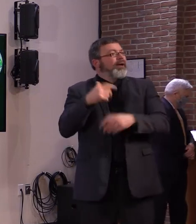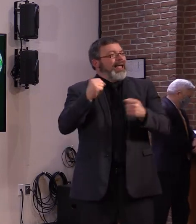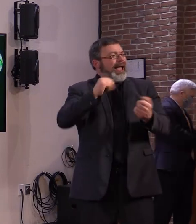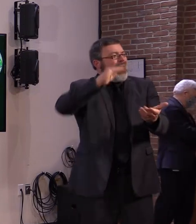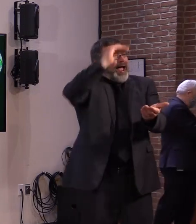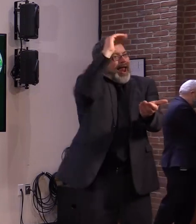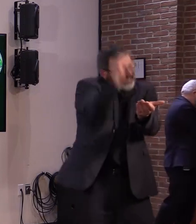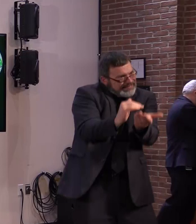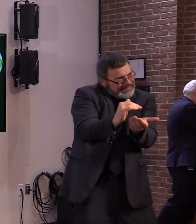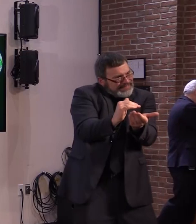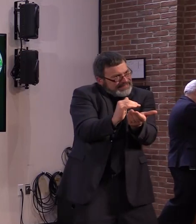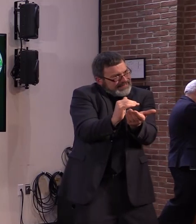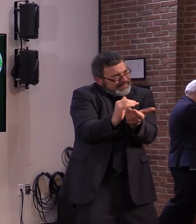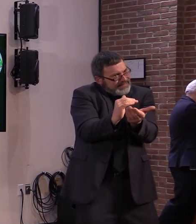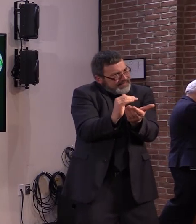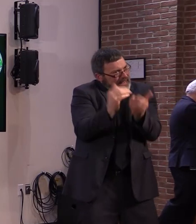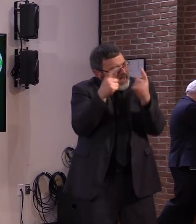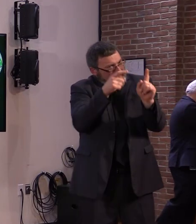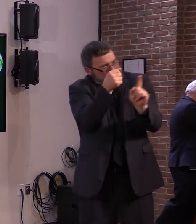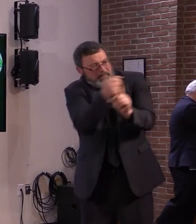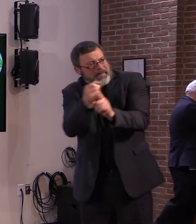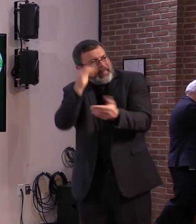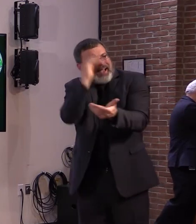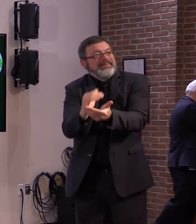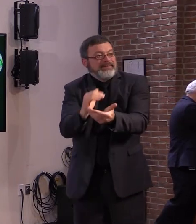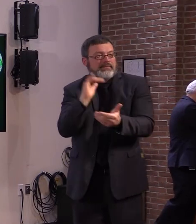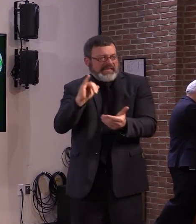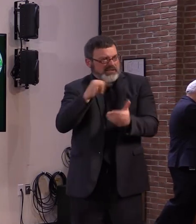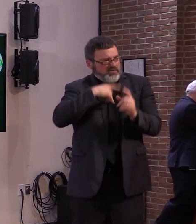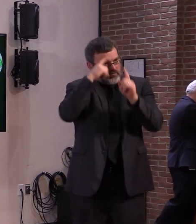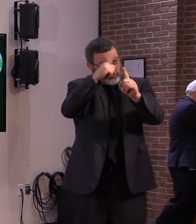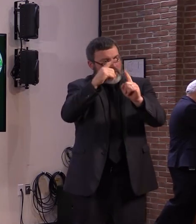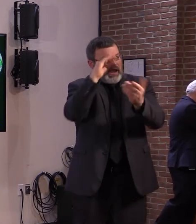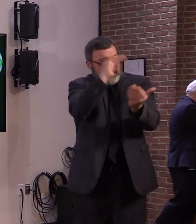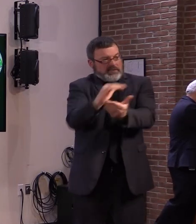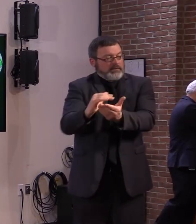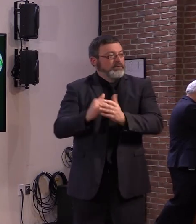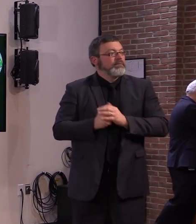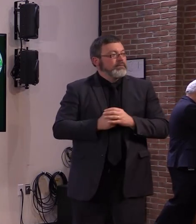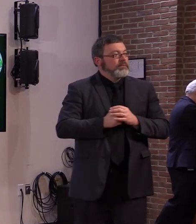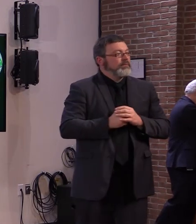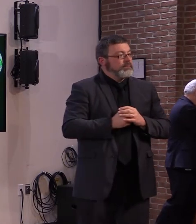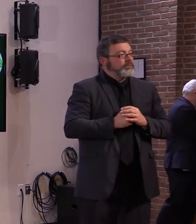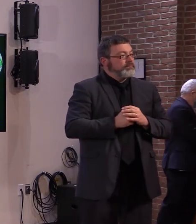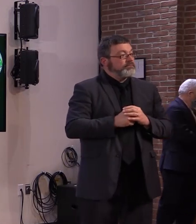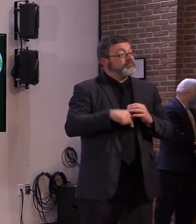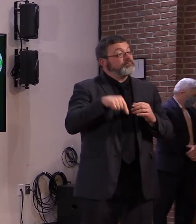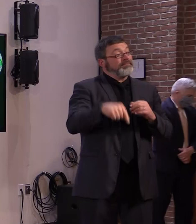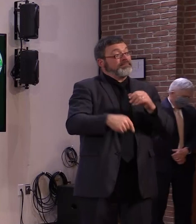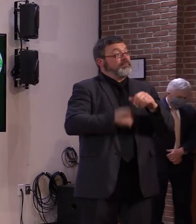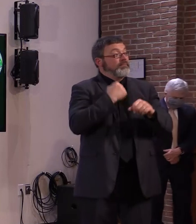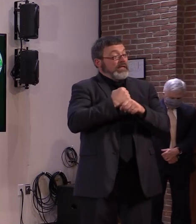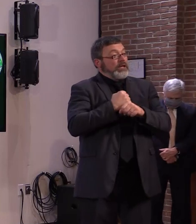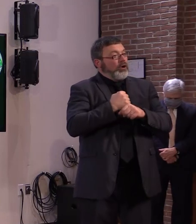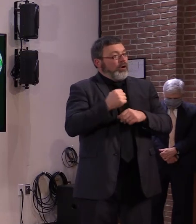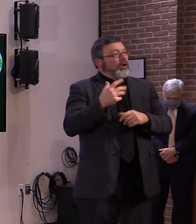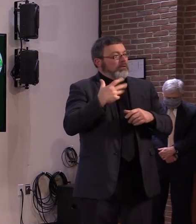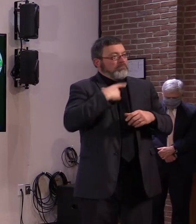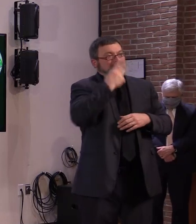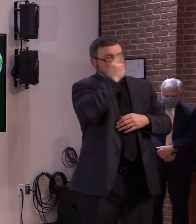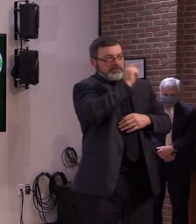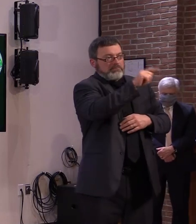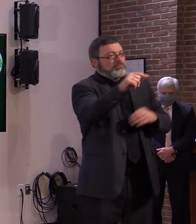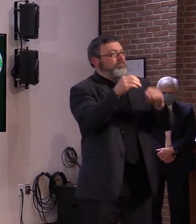reduce the severity of illness. We're doing better than previous years to date in terms of vaccine coverage, but our